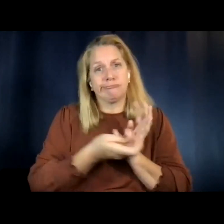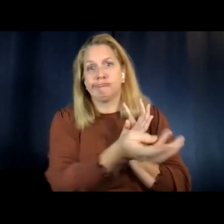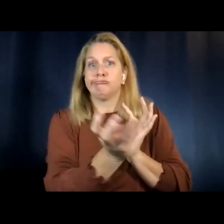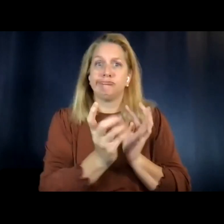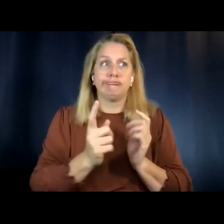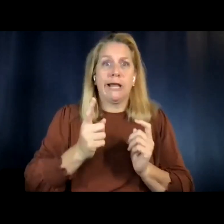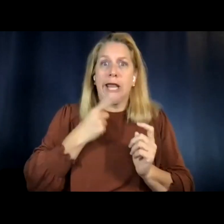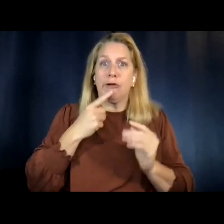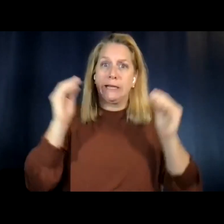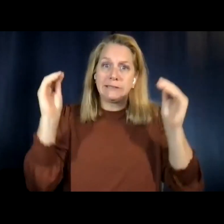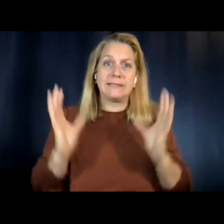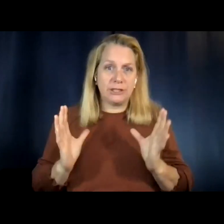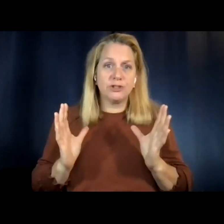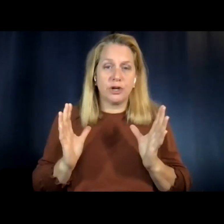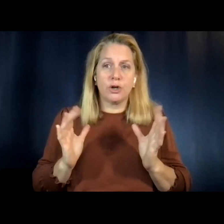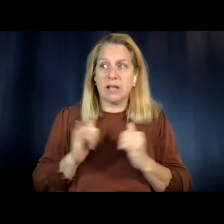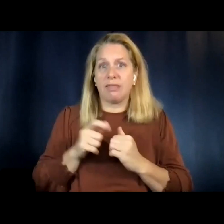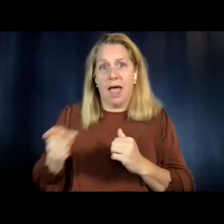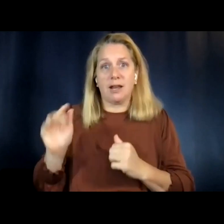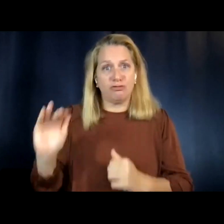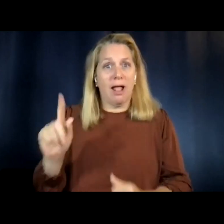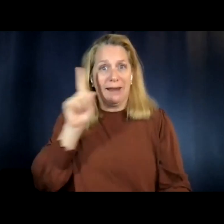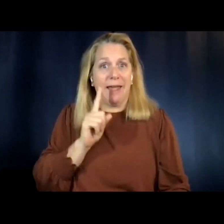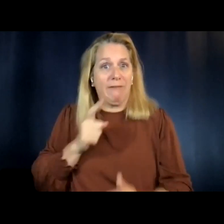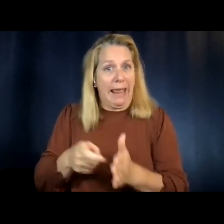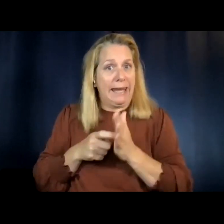educators that your child is deaf and needs ASL?